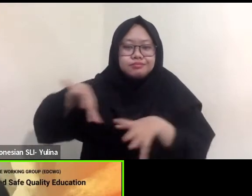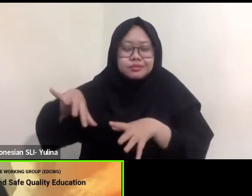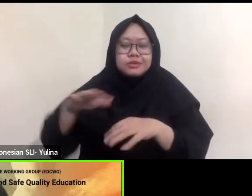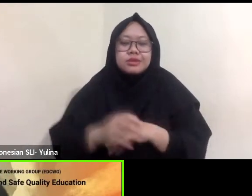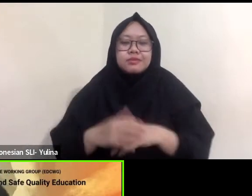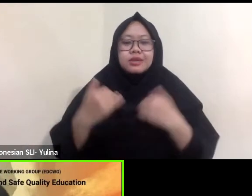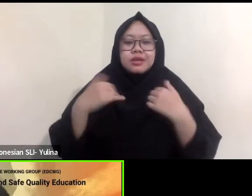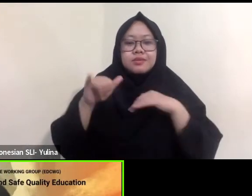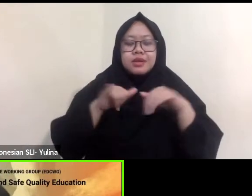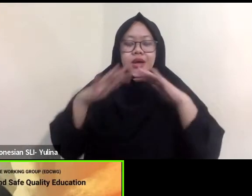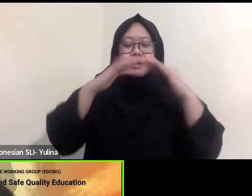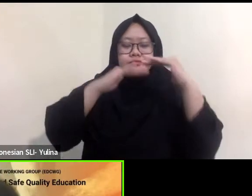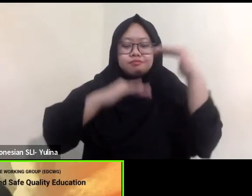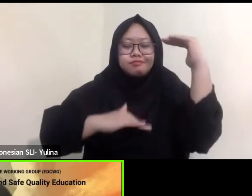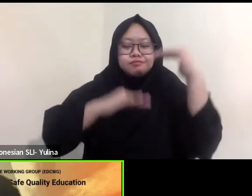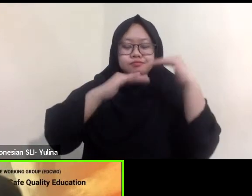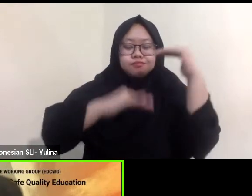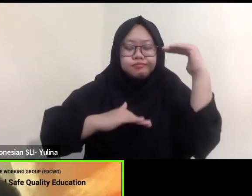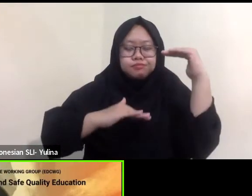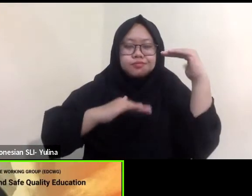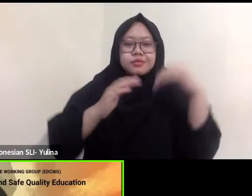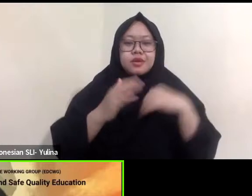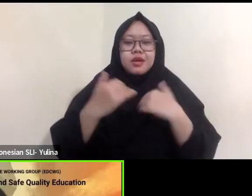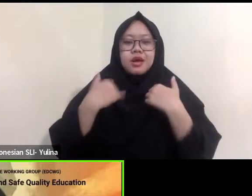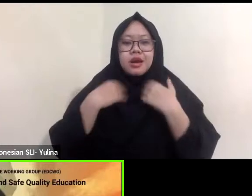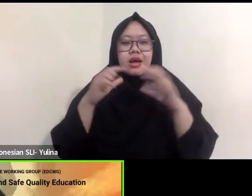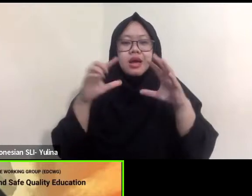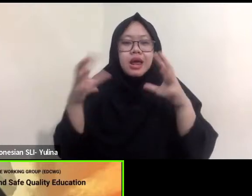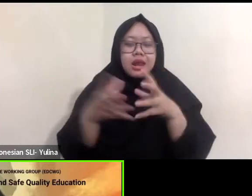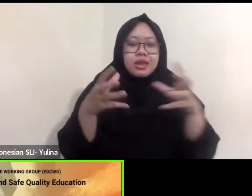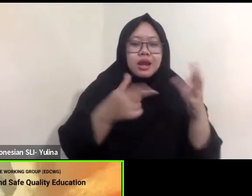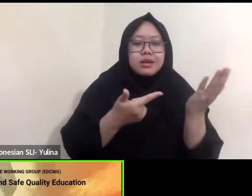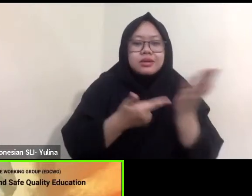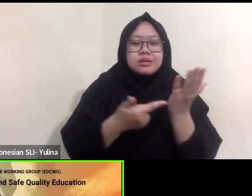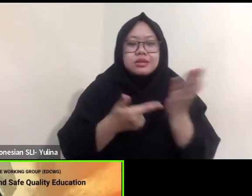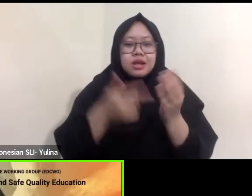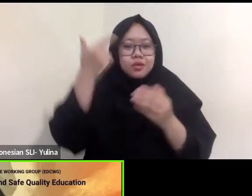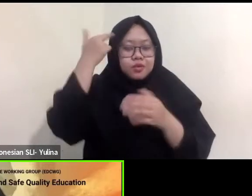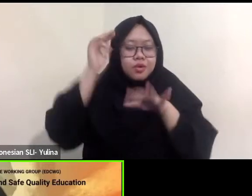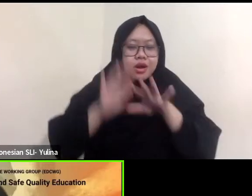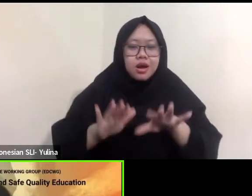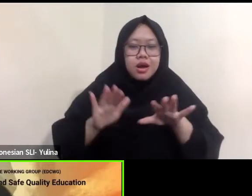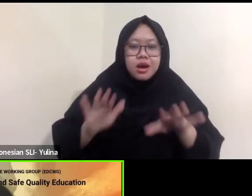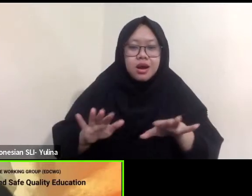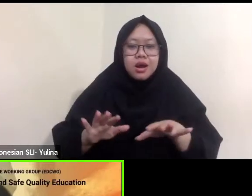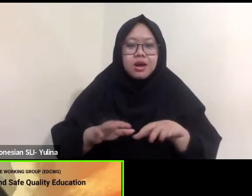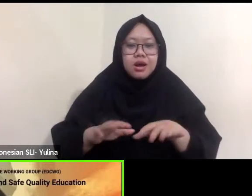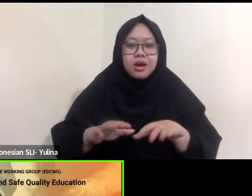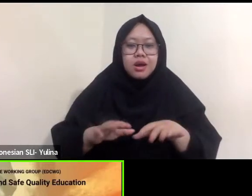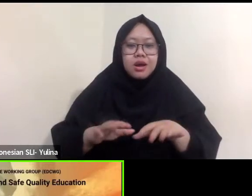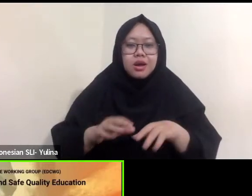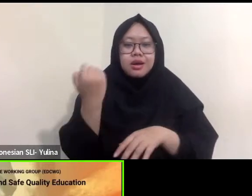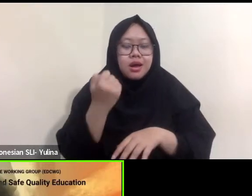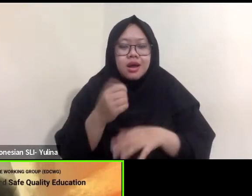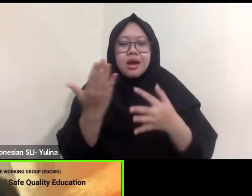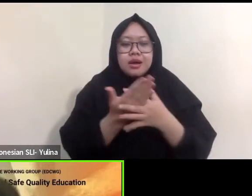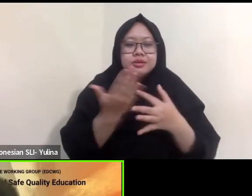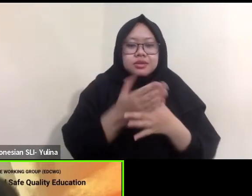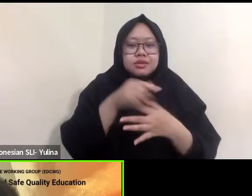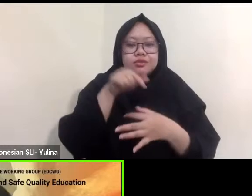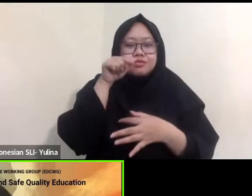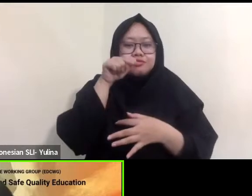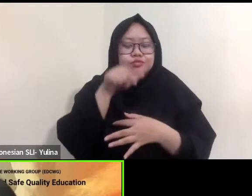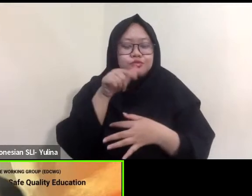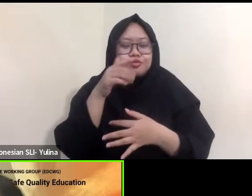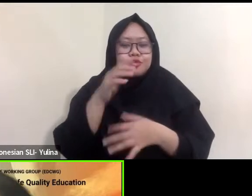technological devices, I would say that even for students or children who have access to these resources have its own set of challenges